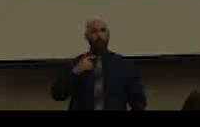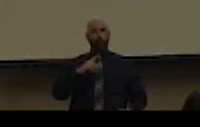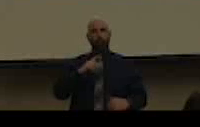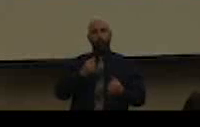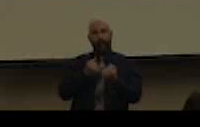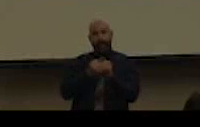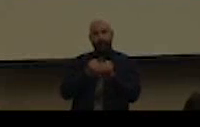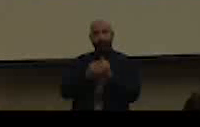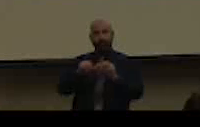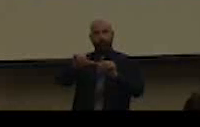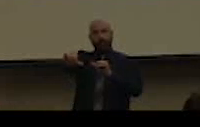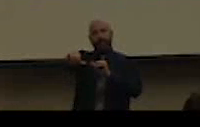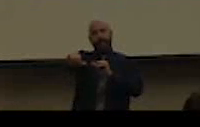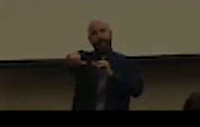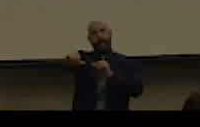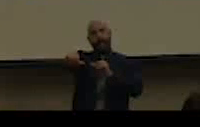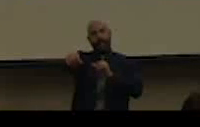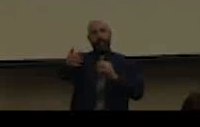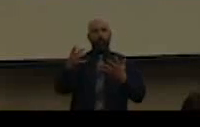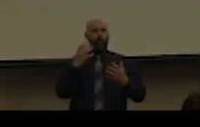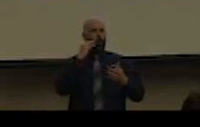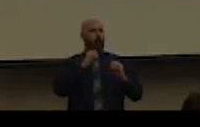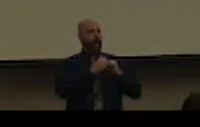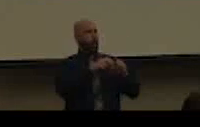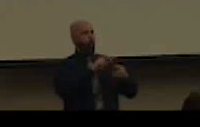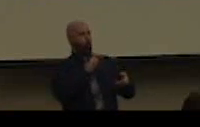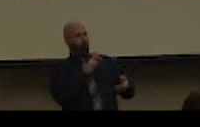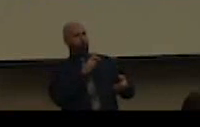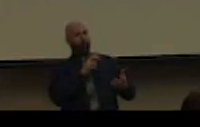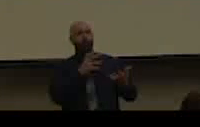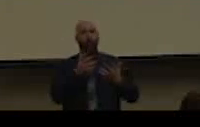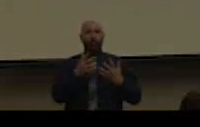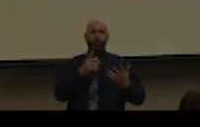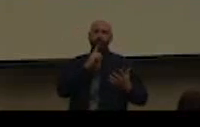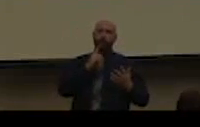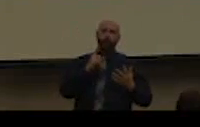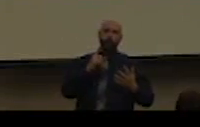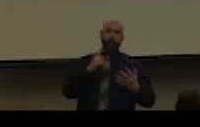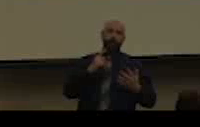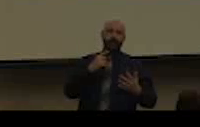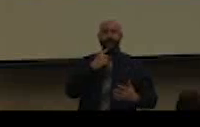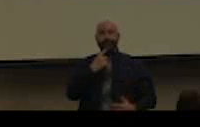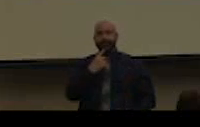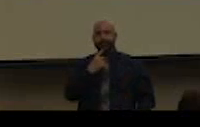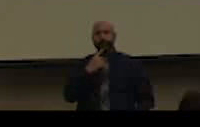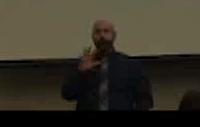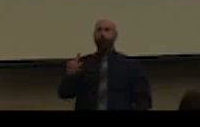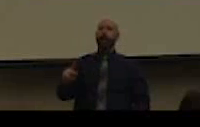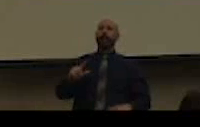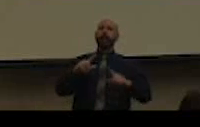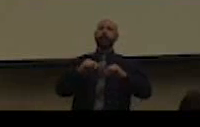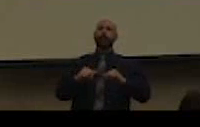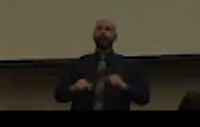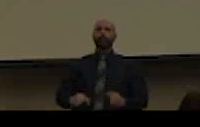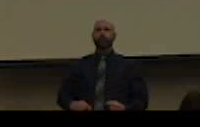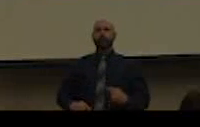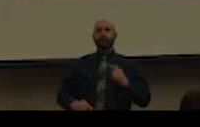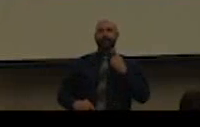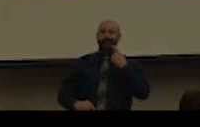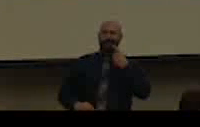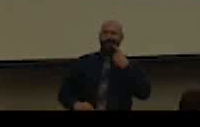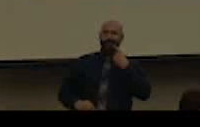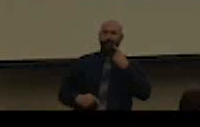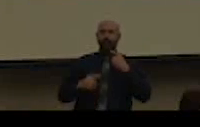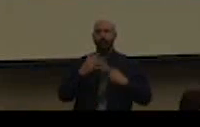in. So it's discouraging, but at the same time, it's a bittersweet. And I